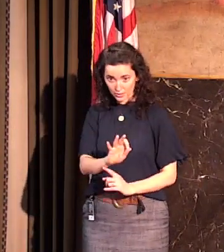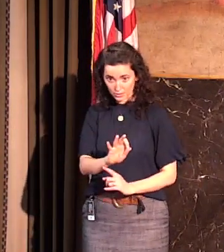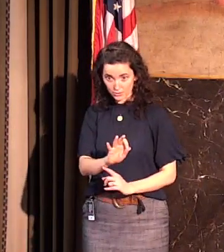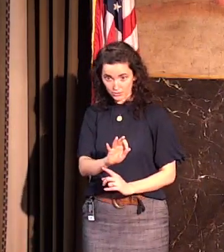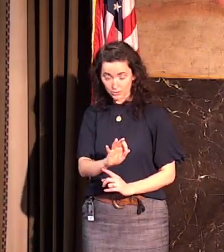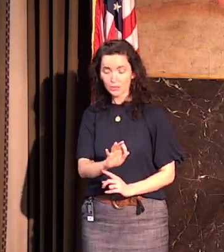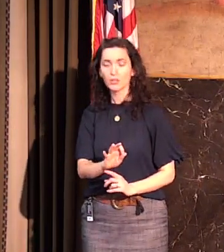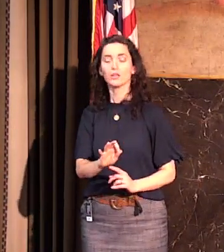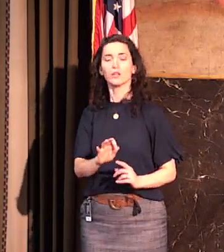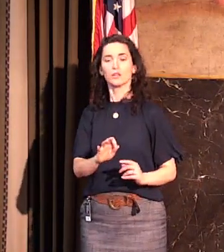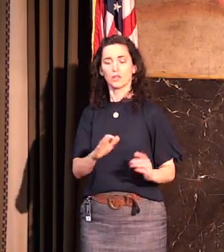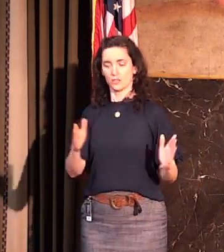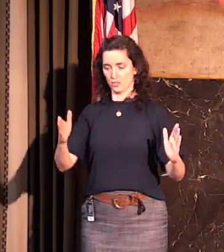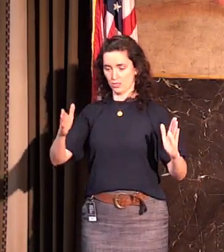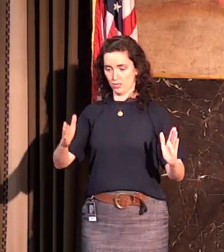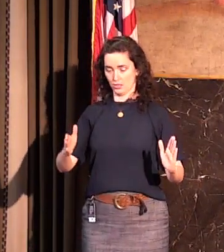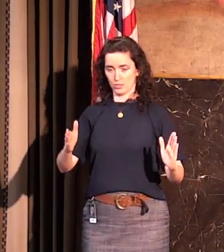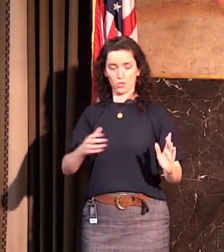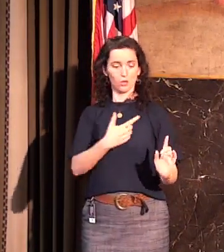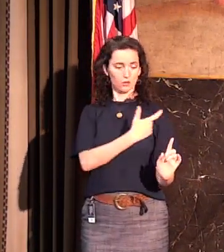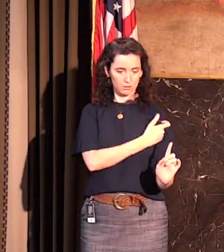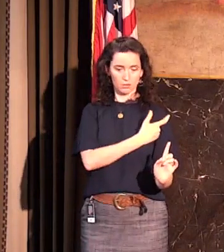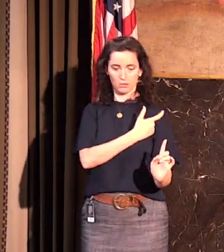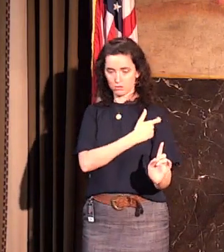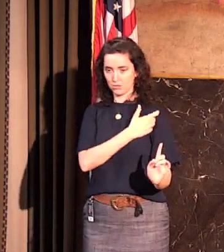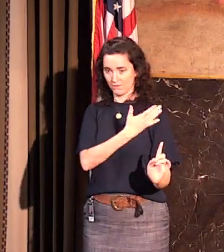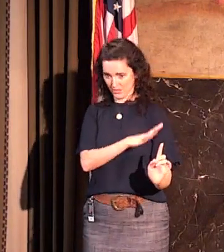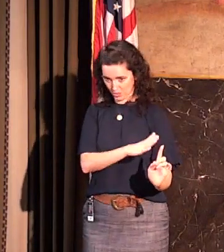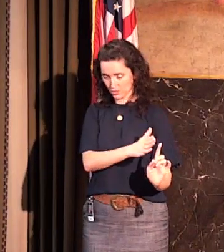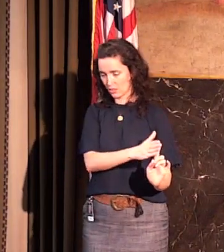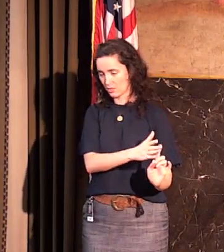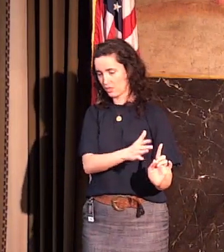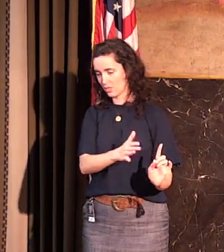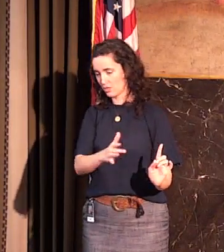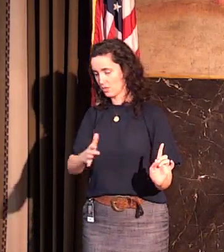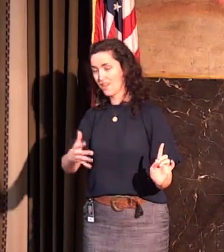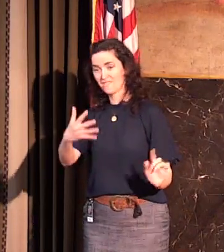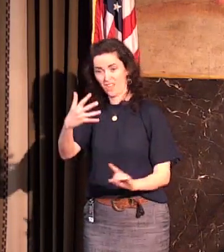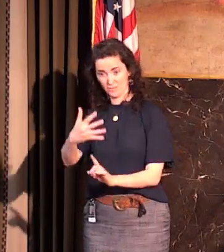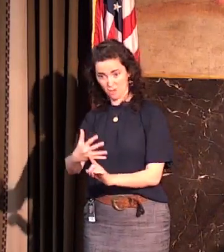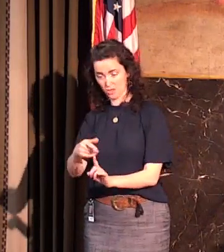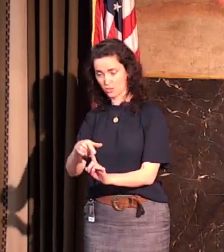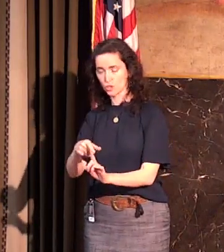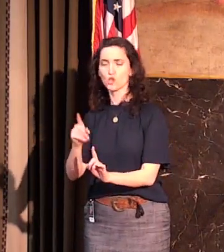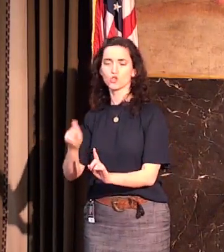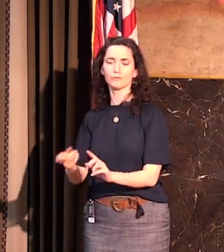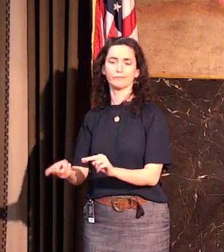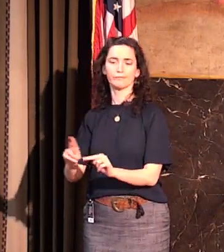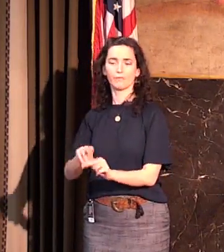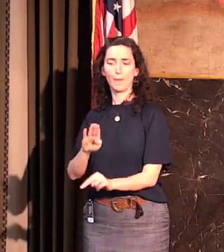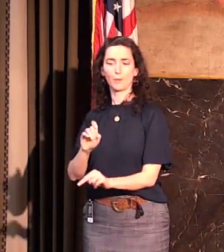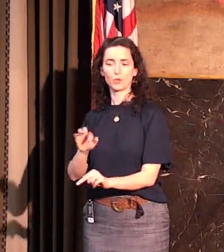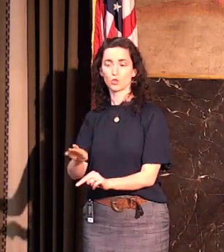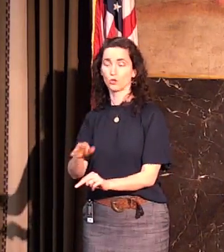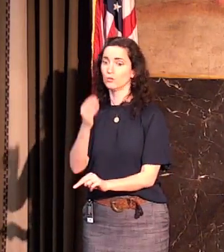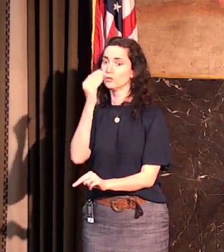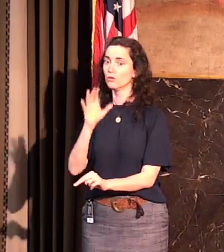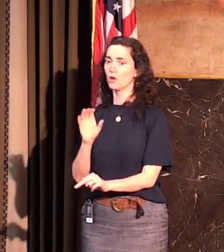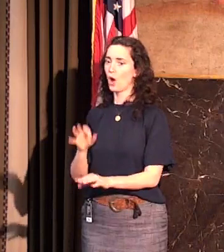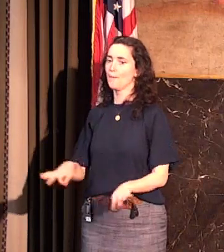from finishing that primary 2-dose series, you're now recommended to get a booster dose. And the booster dose is so very important with